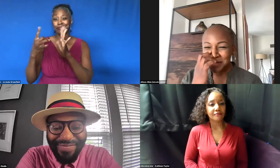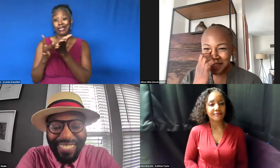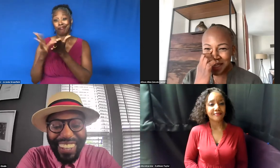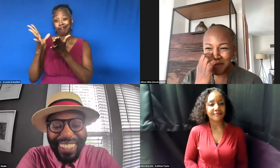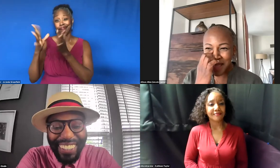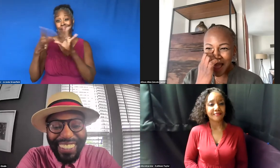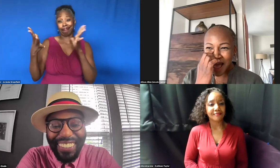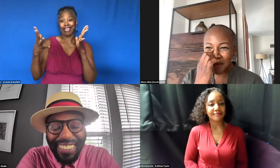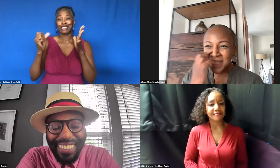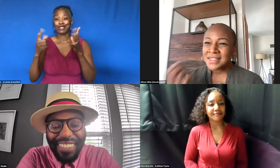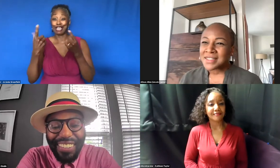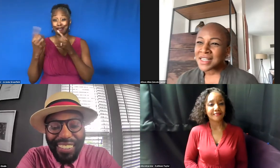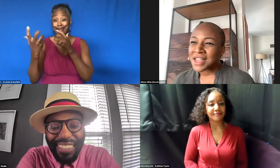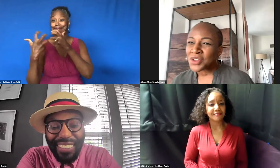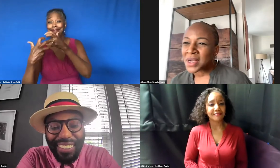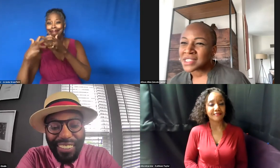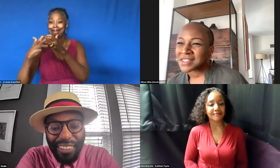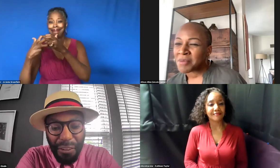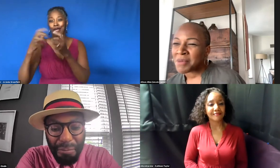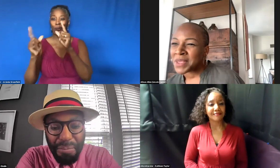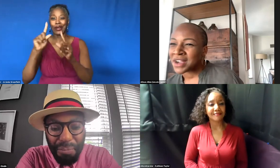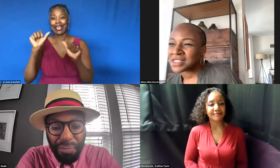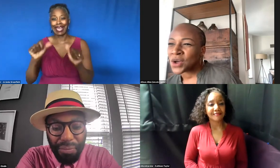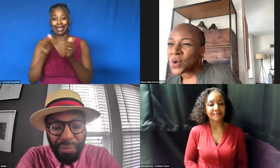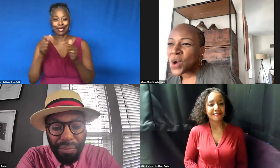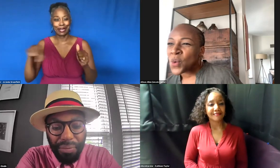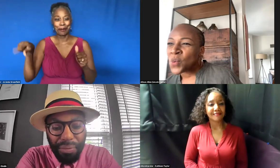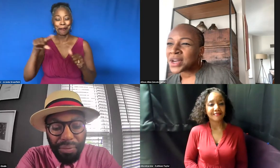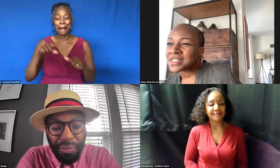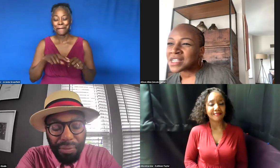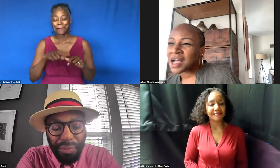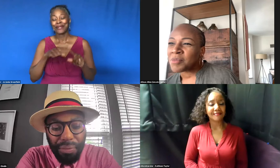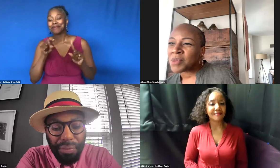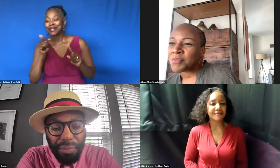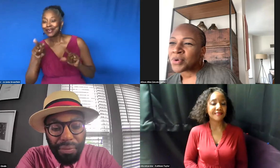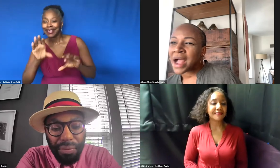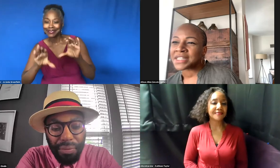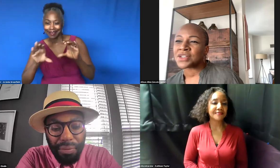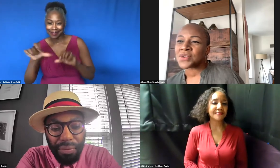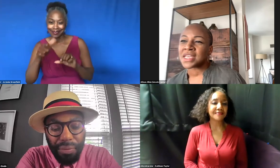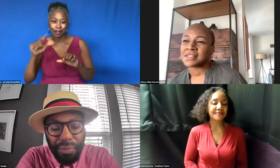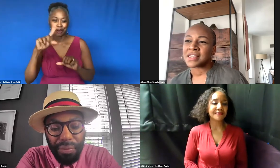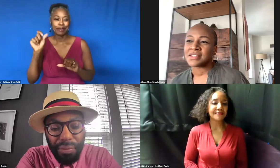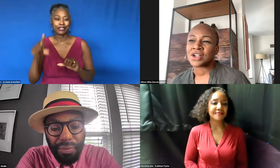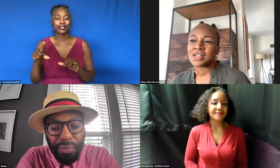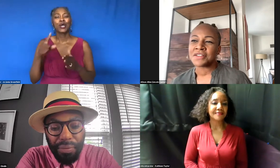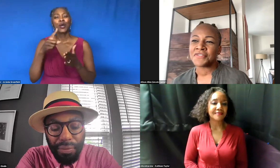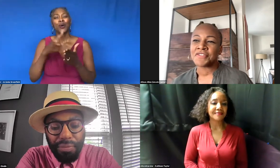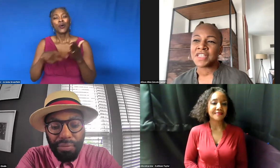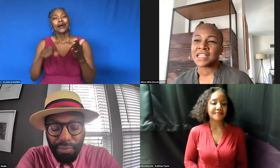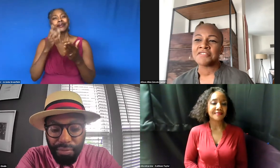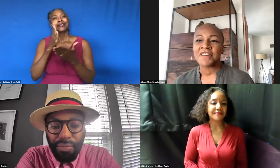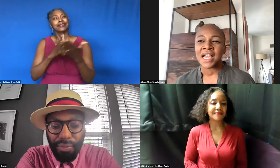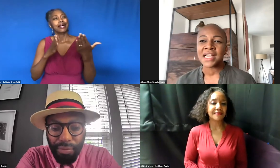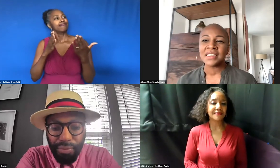fit in when it comes to them. Let's look at another question that's come up here. So what are some practical things to get started if